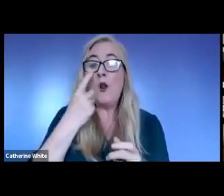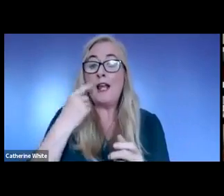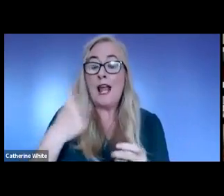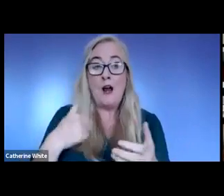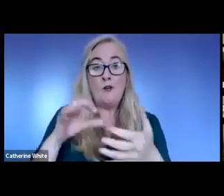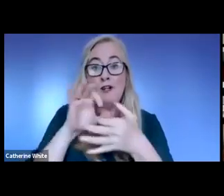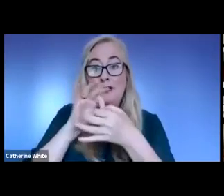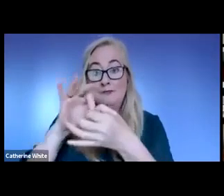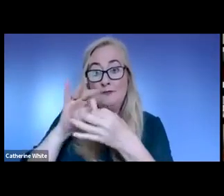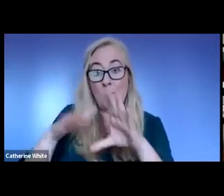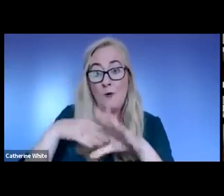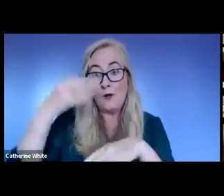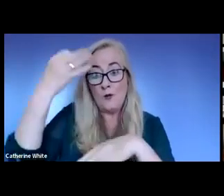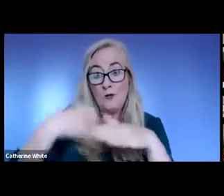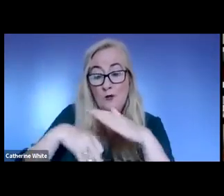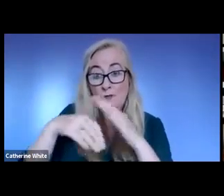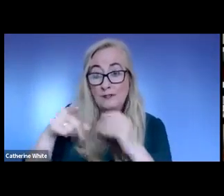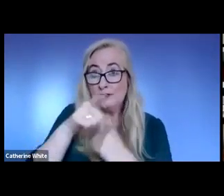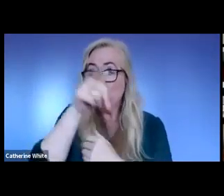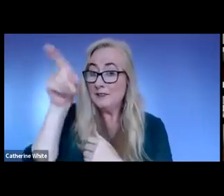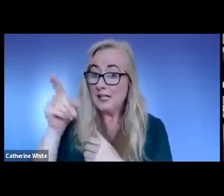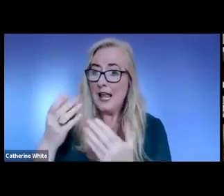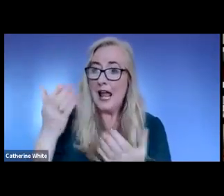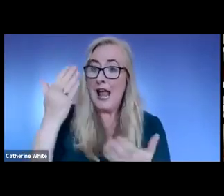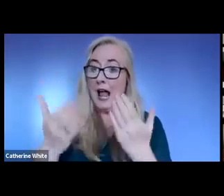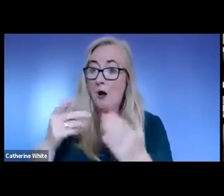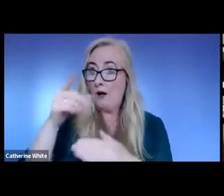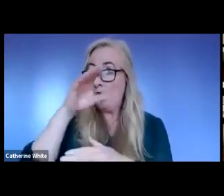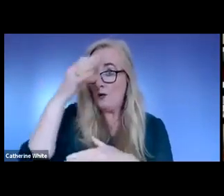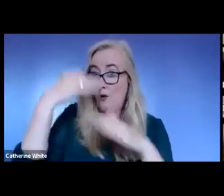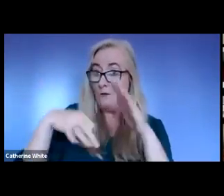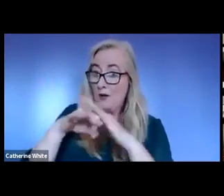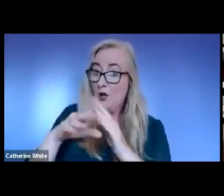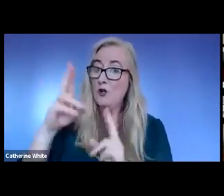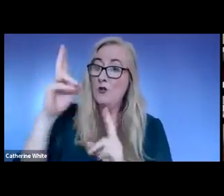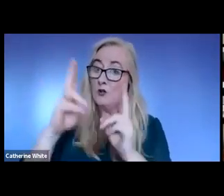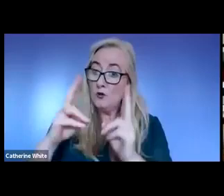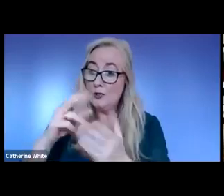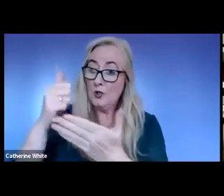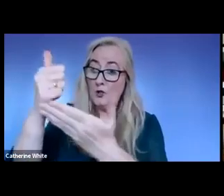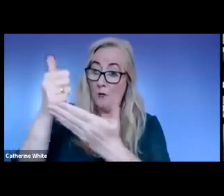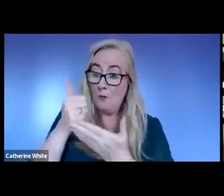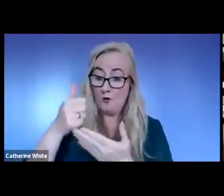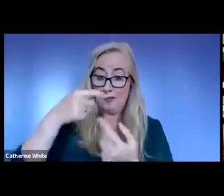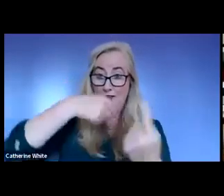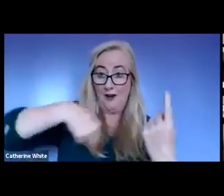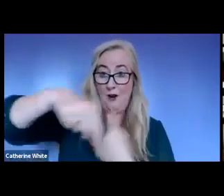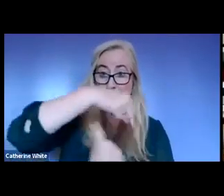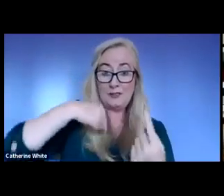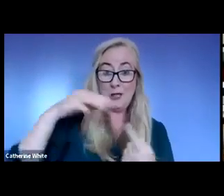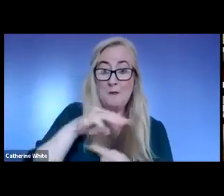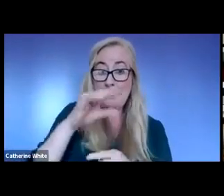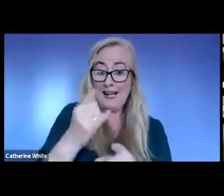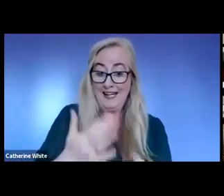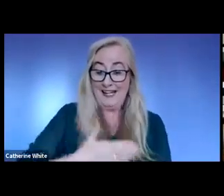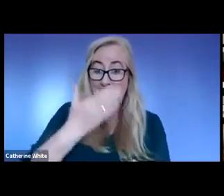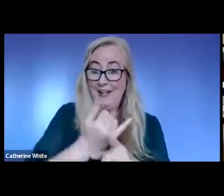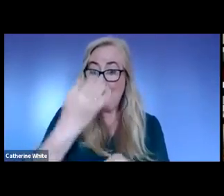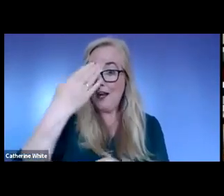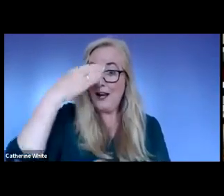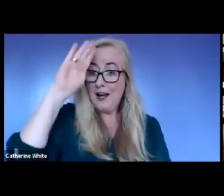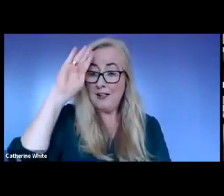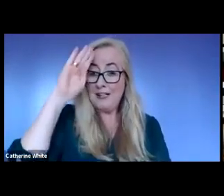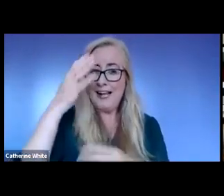state operators and how the state should really underpin and support the people living in Ireland to actually have a